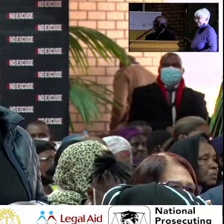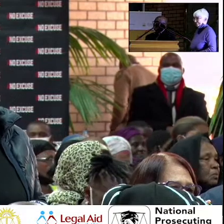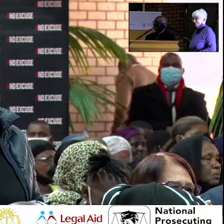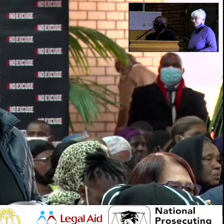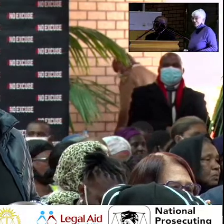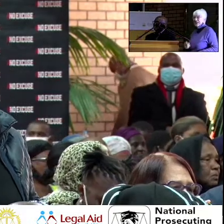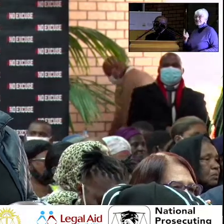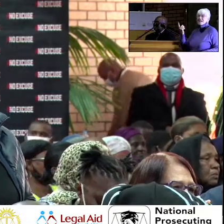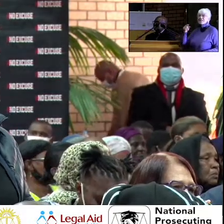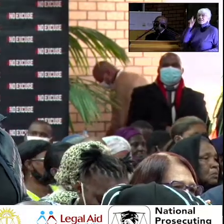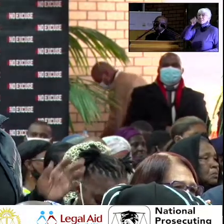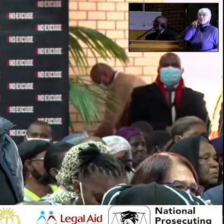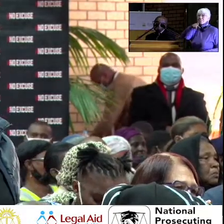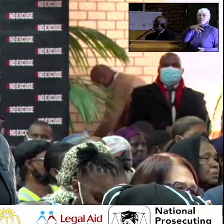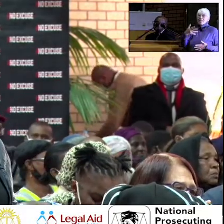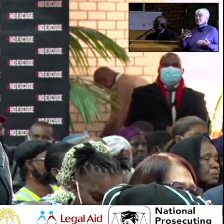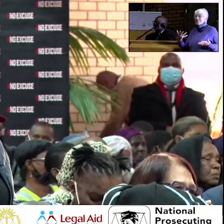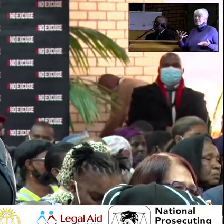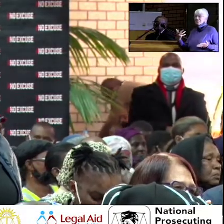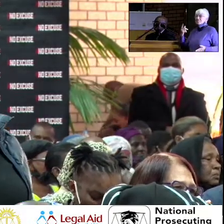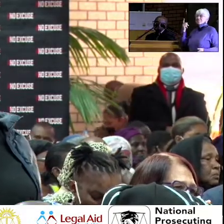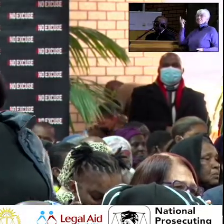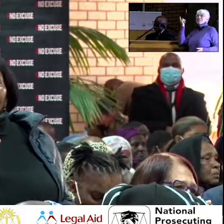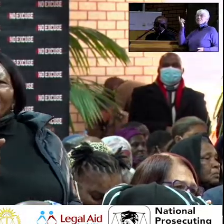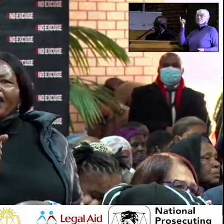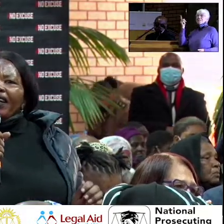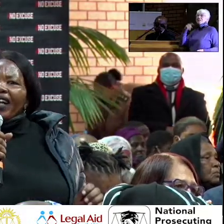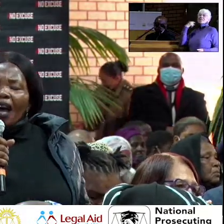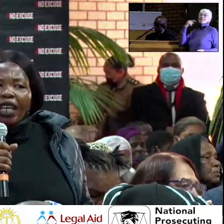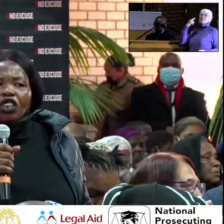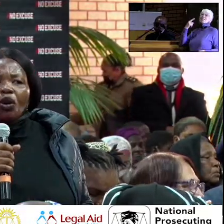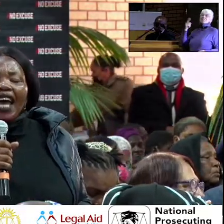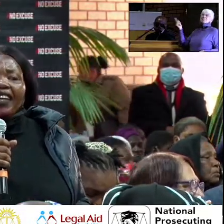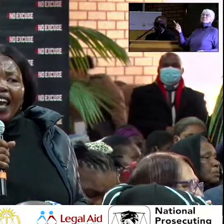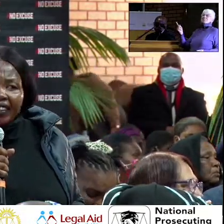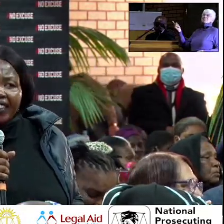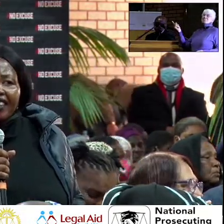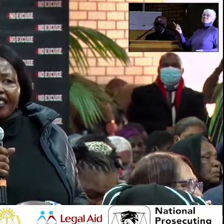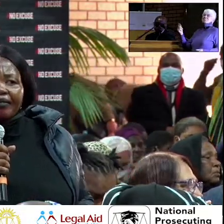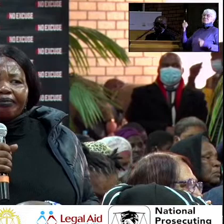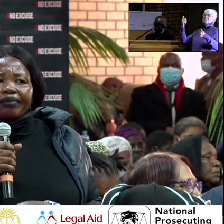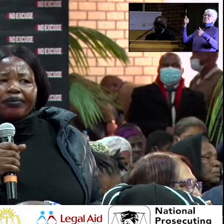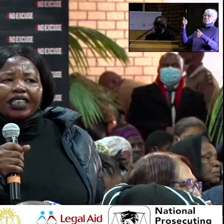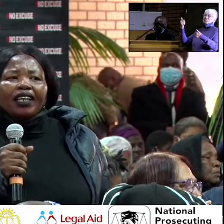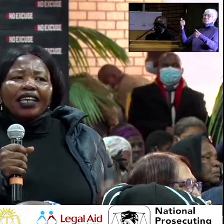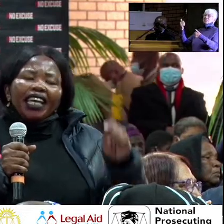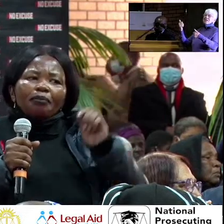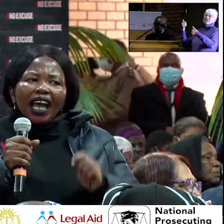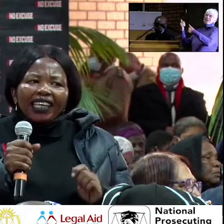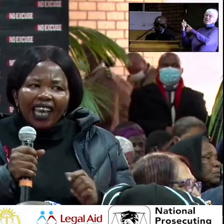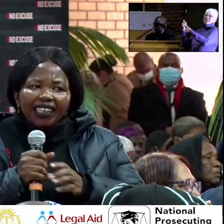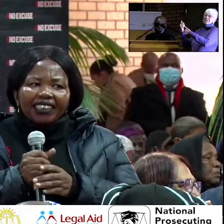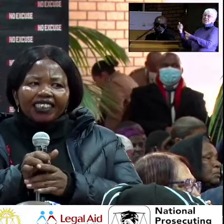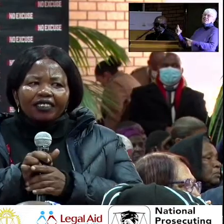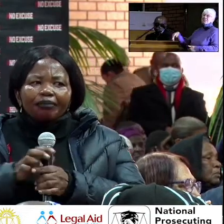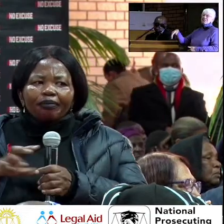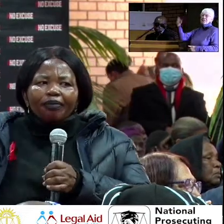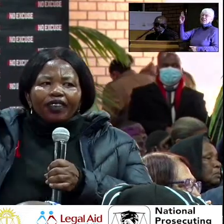Not to the community. Why for? Coming to my case, in my